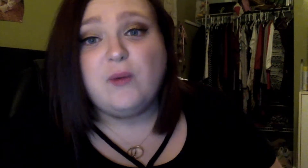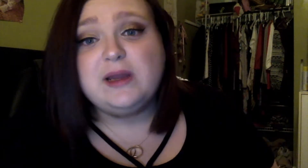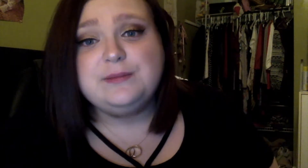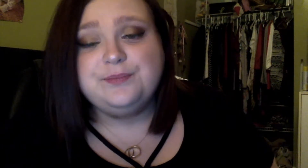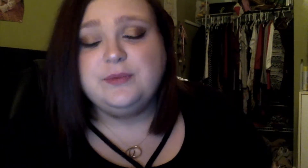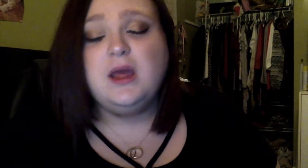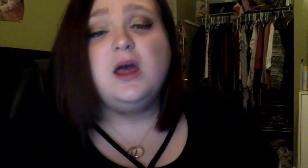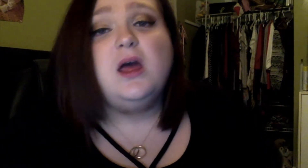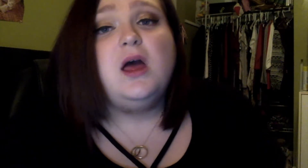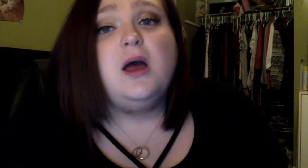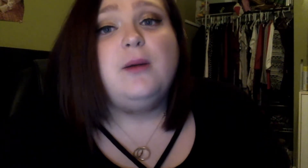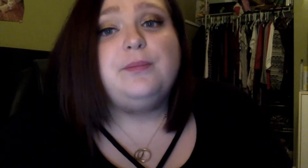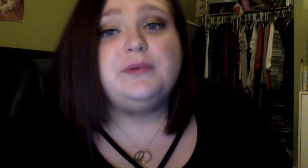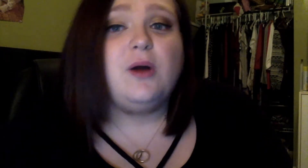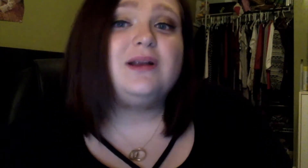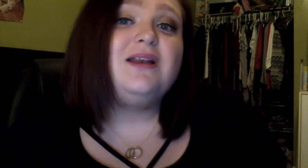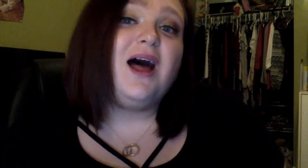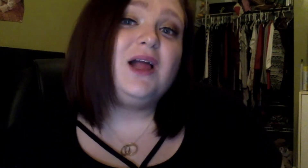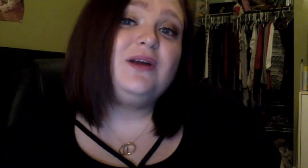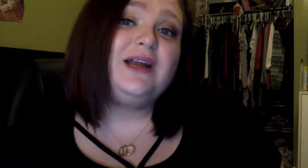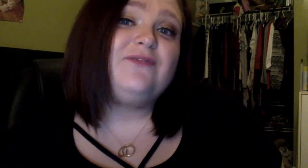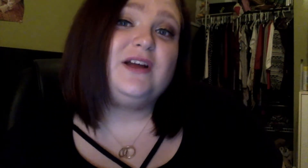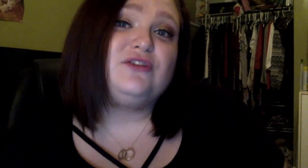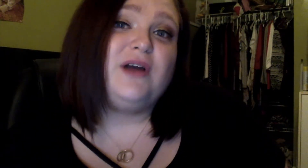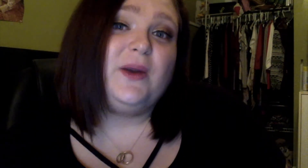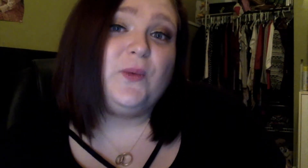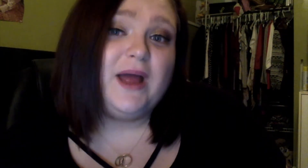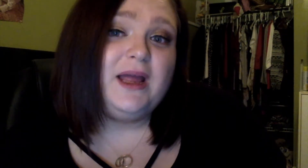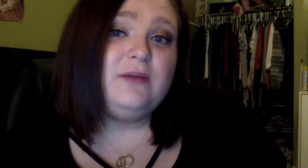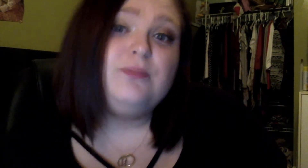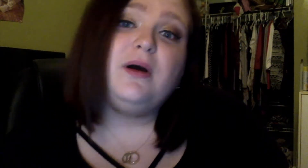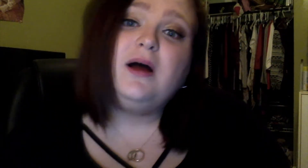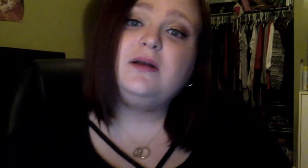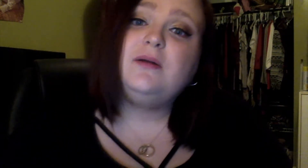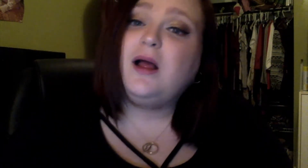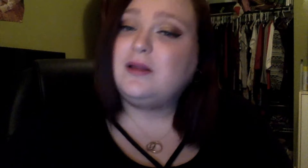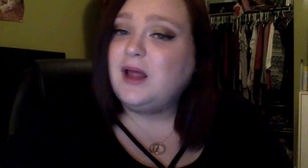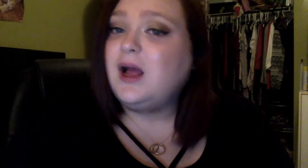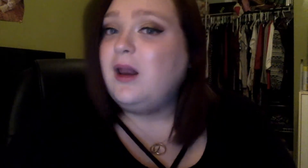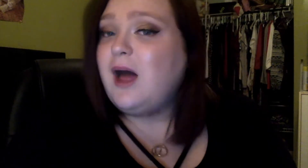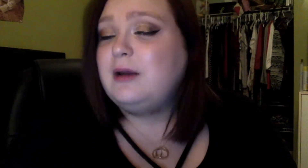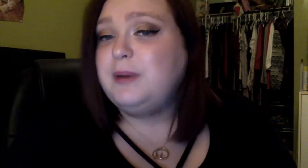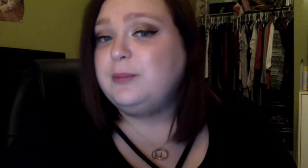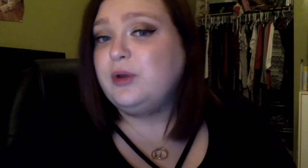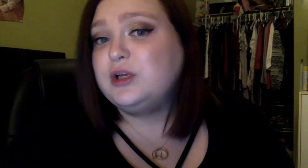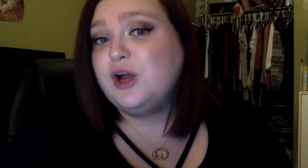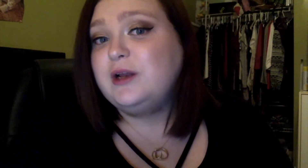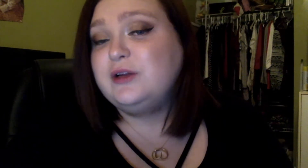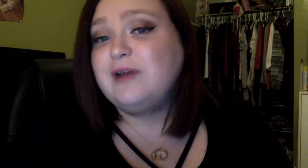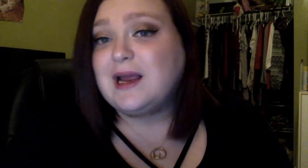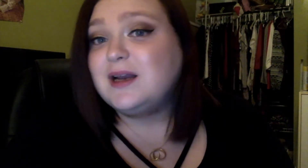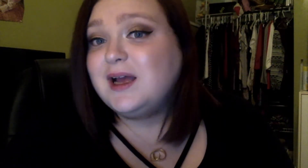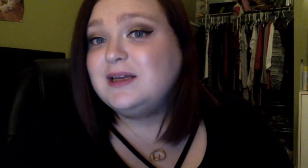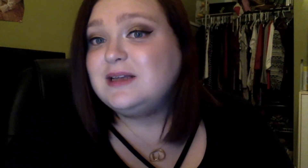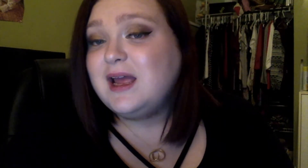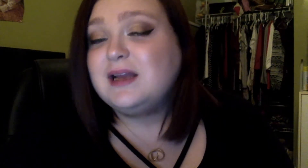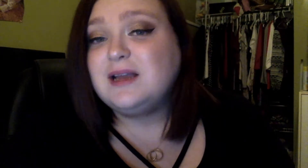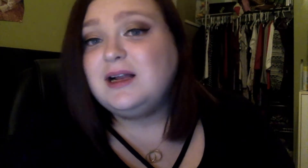ongoing. So it's not going to get fixed right away, but I think a lot of people are starting to recognize ASL as